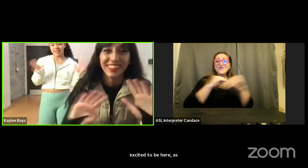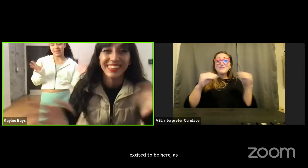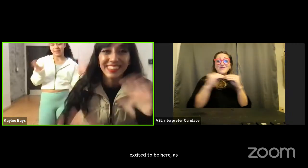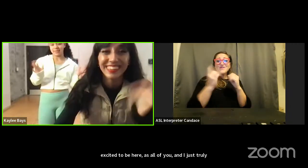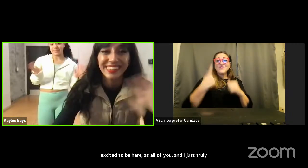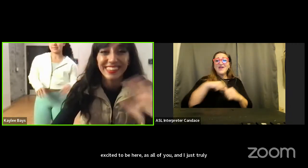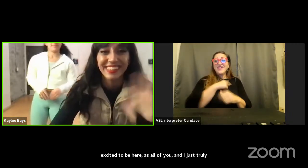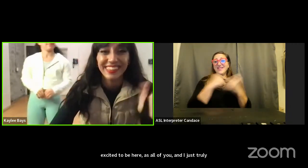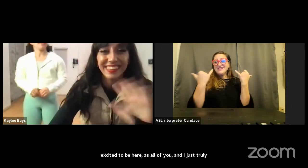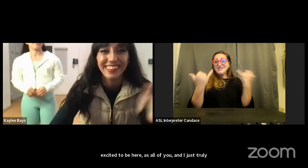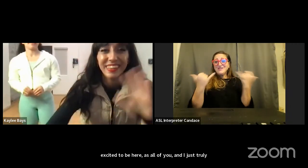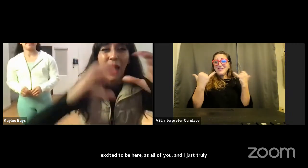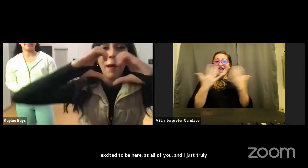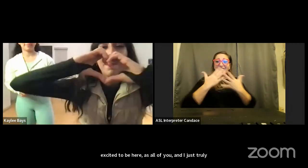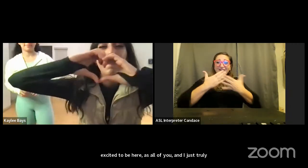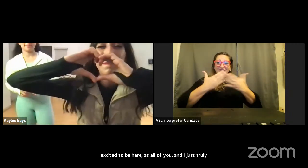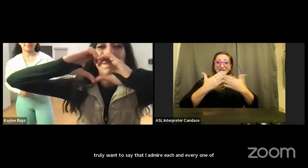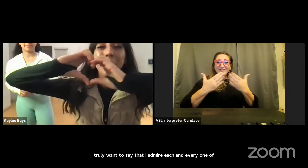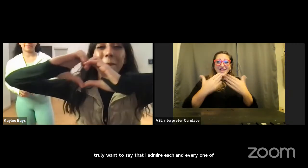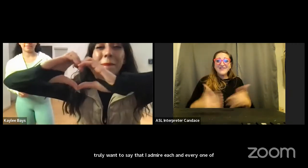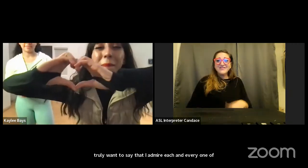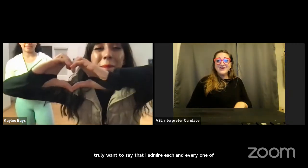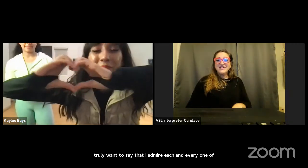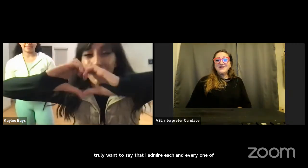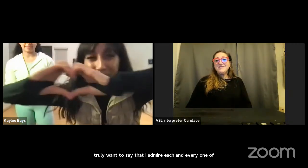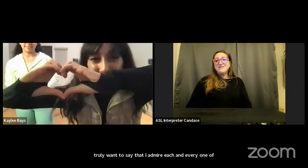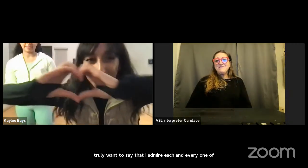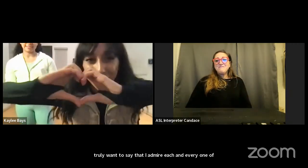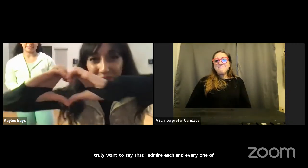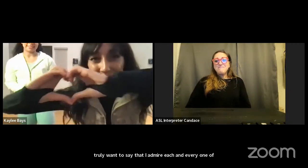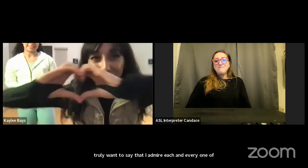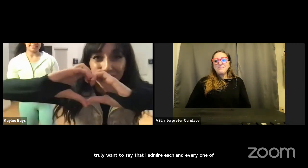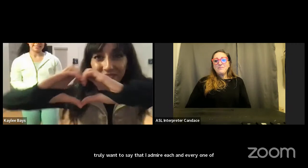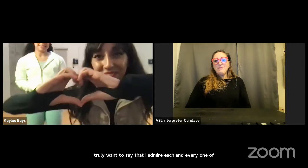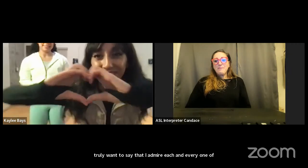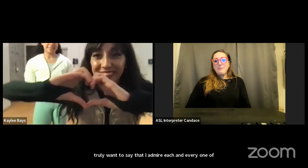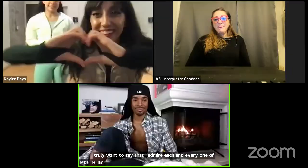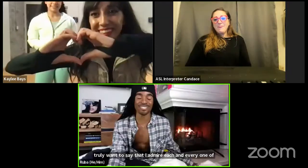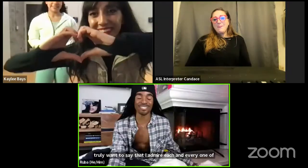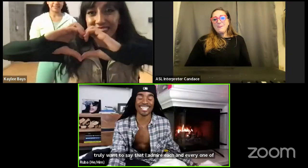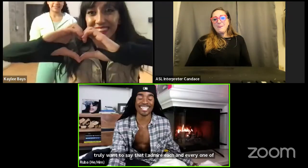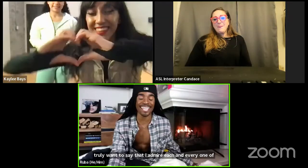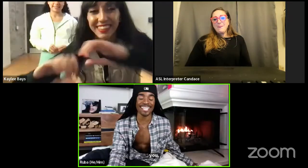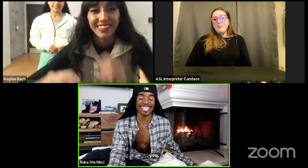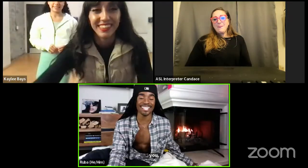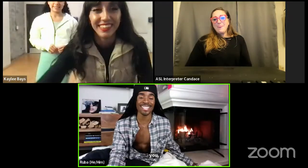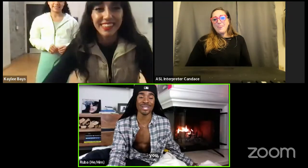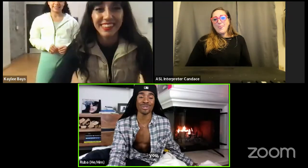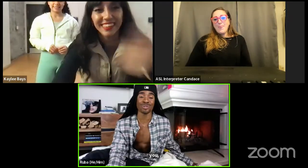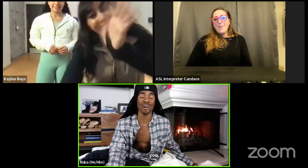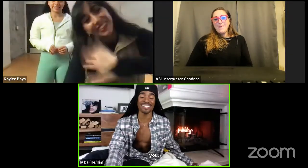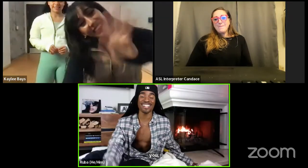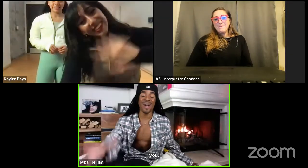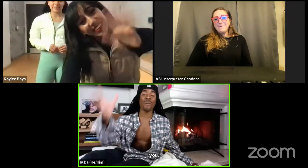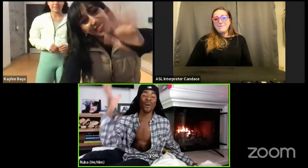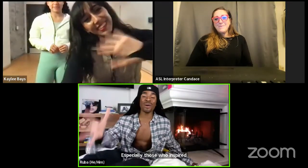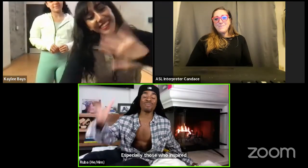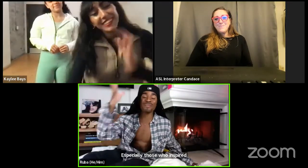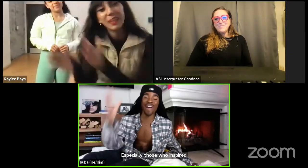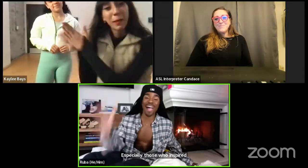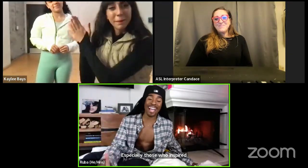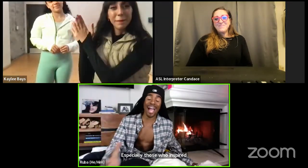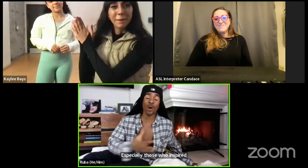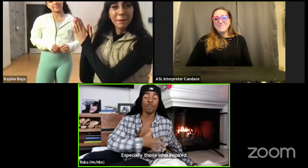you. You are incredible. Everyone show so much love to Kaylee. Thank you so much.